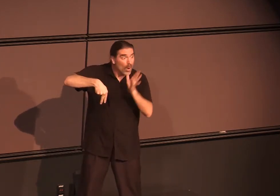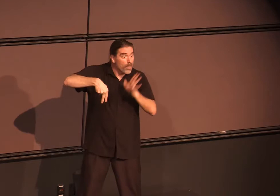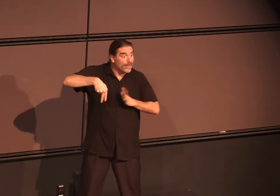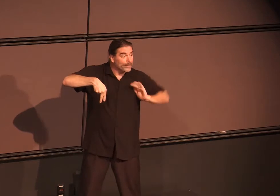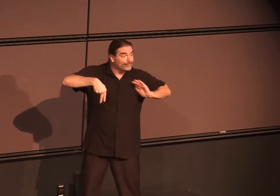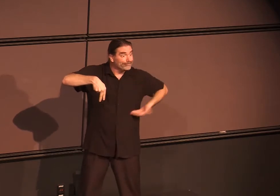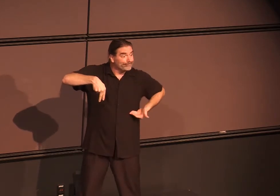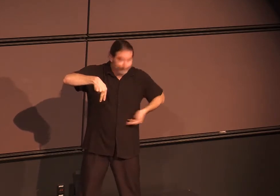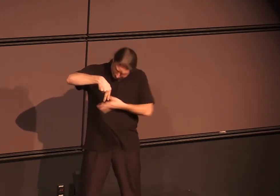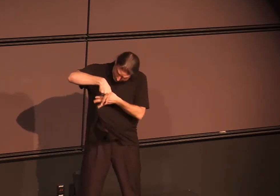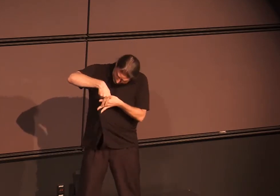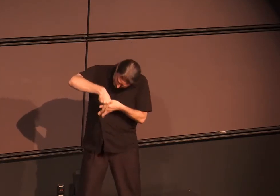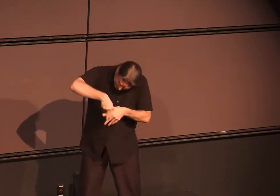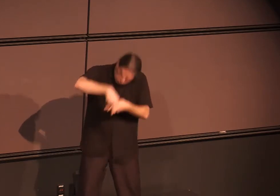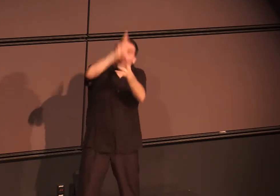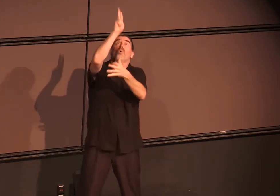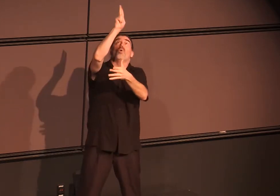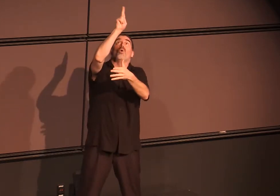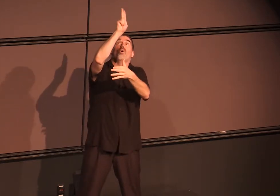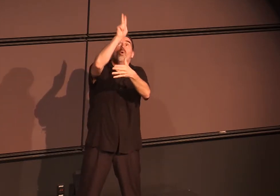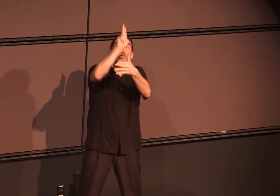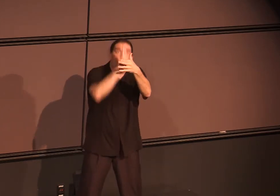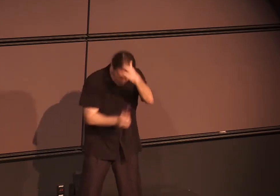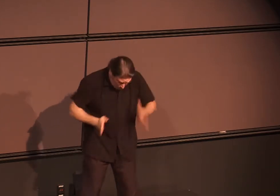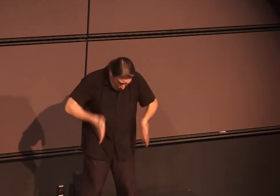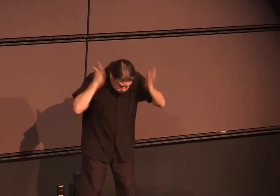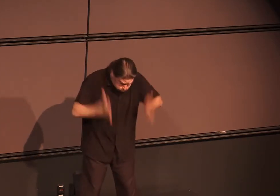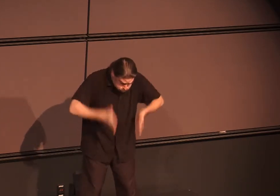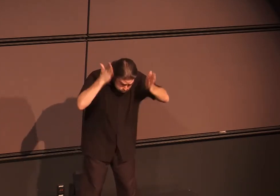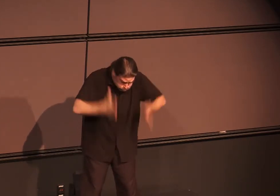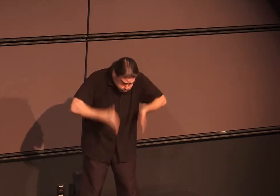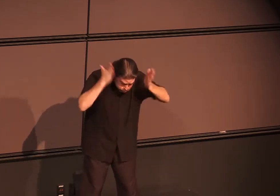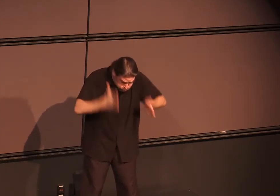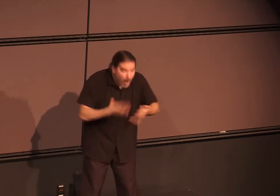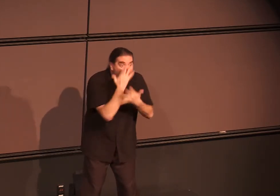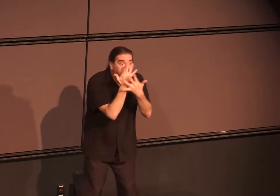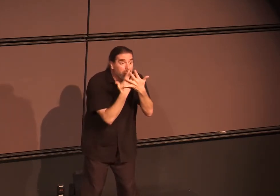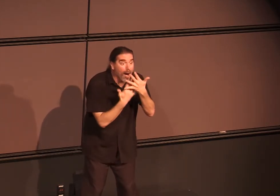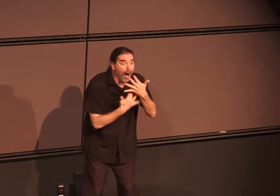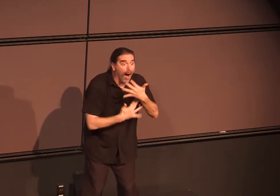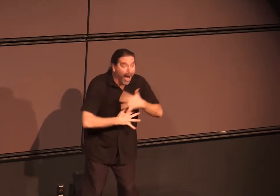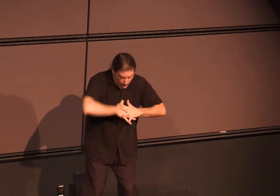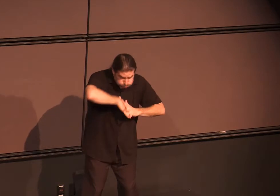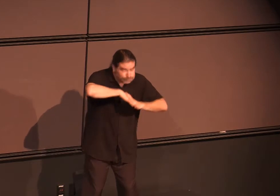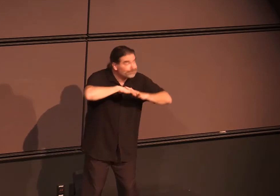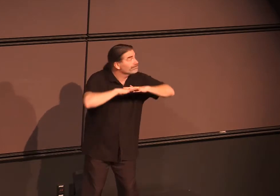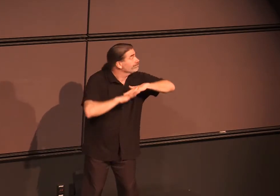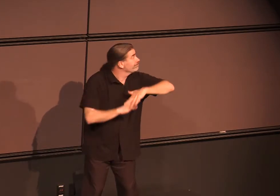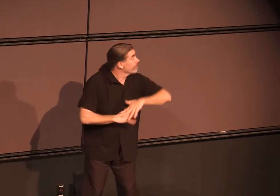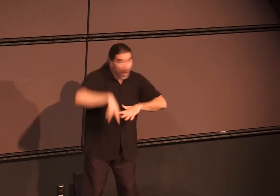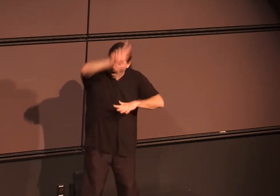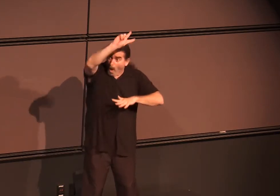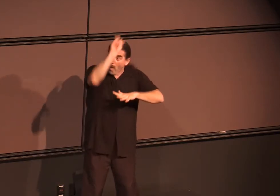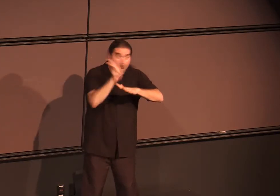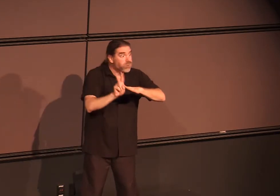labeled woman, and poured down, down into the bloodstream.